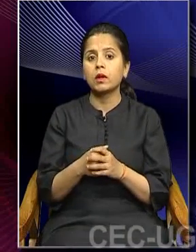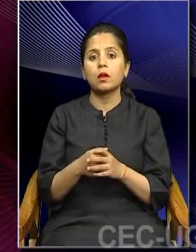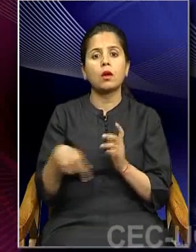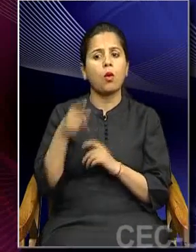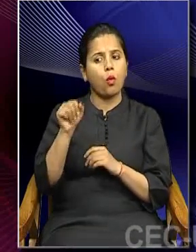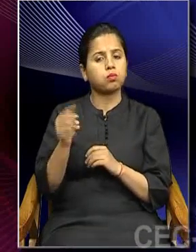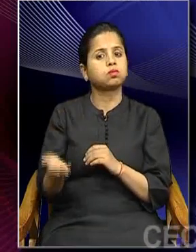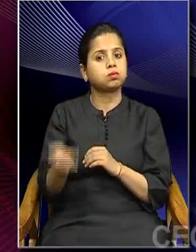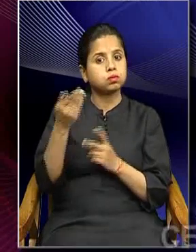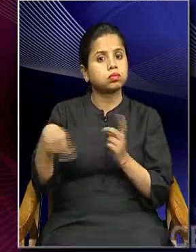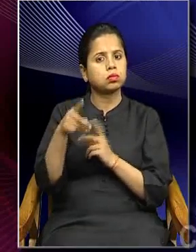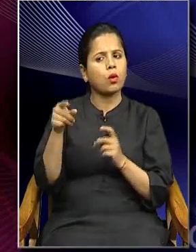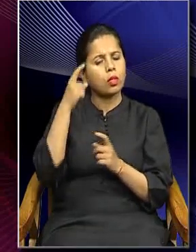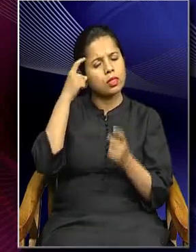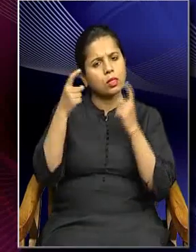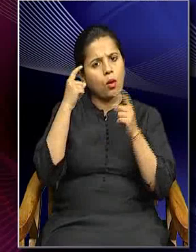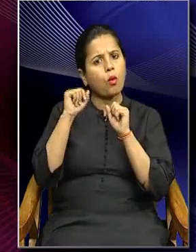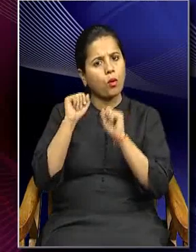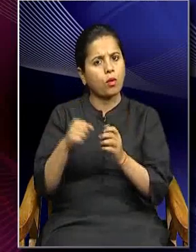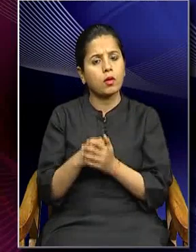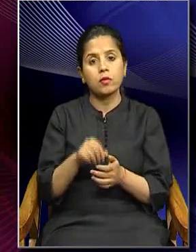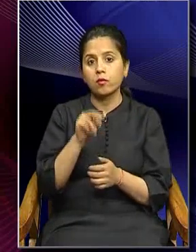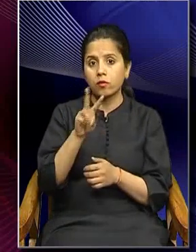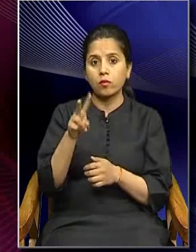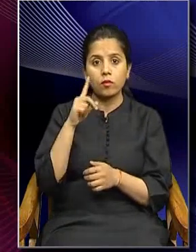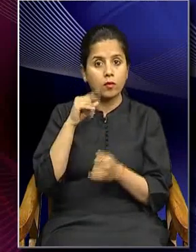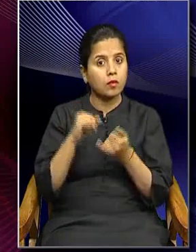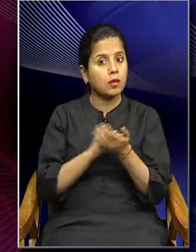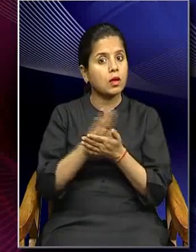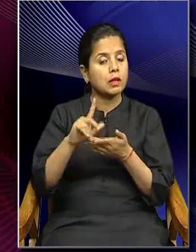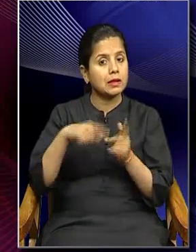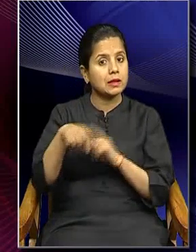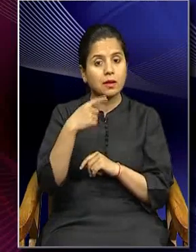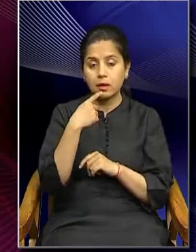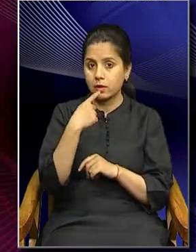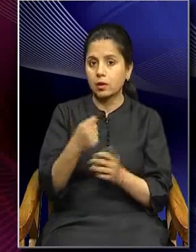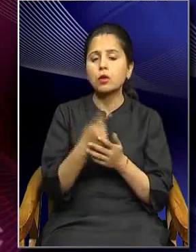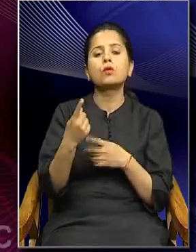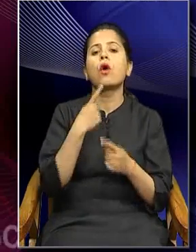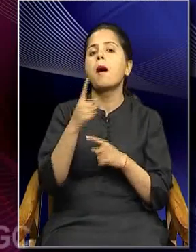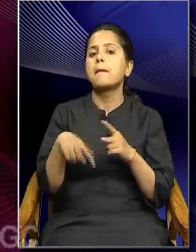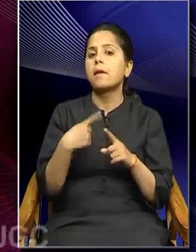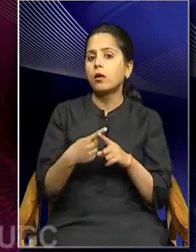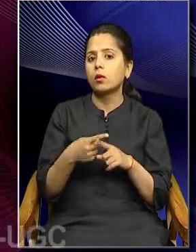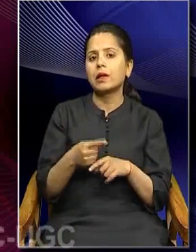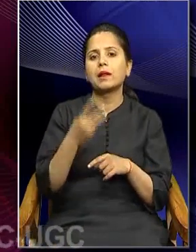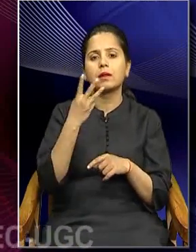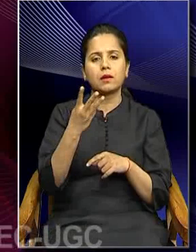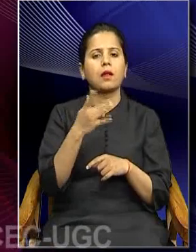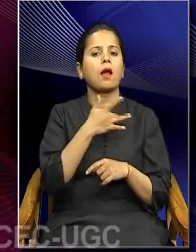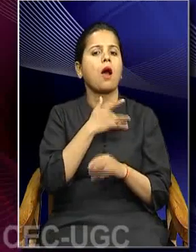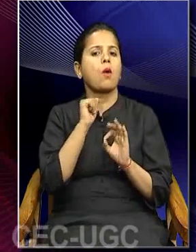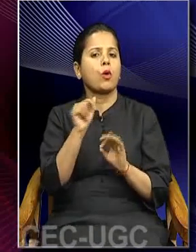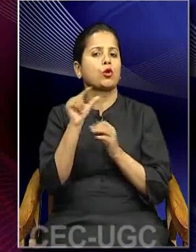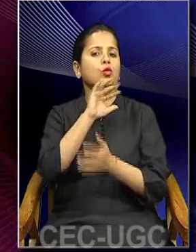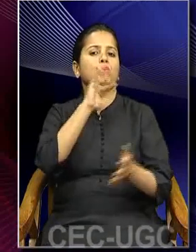their pluralistic thought. The Vaiśeṣikas also, talk about three kinds of